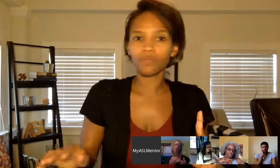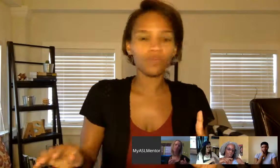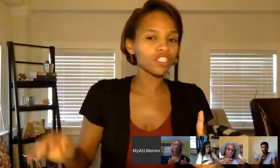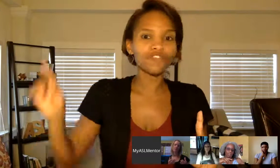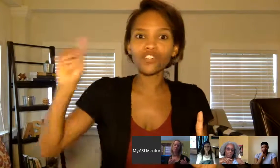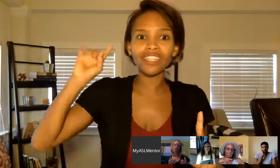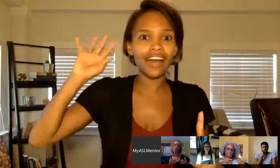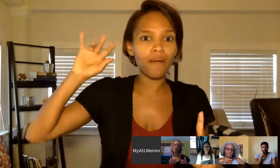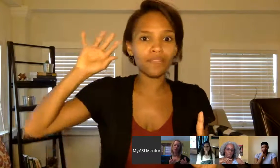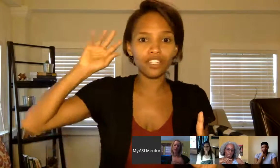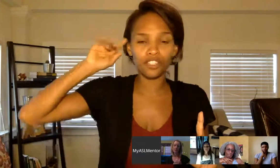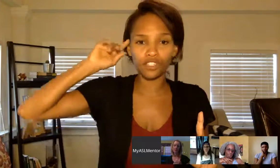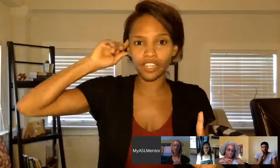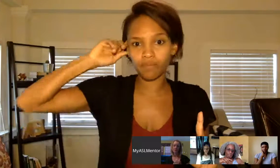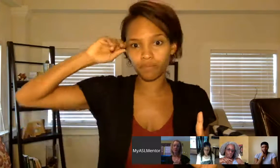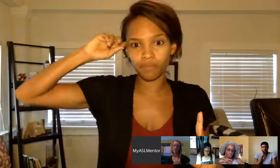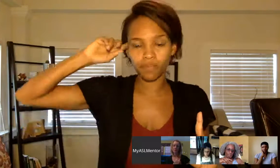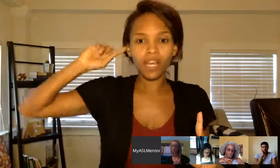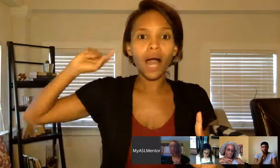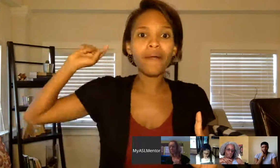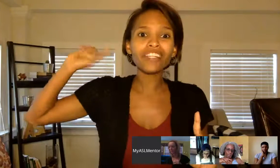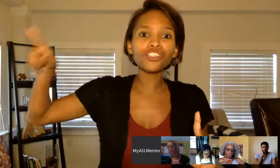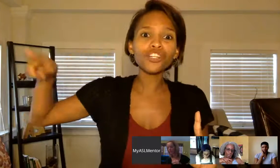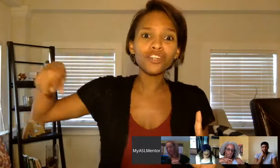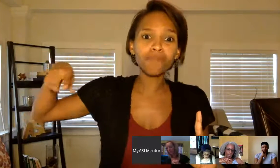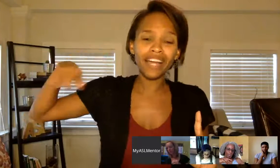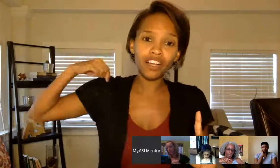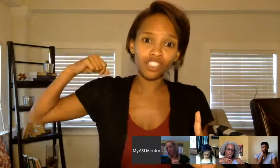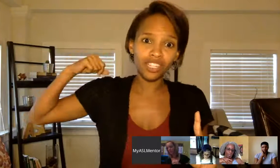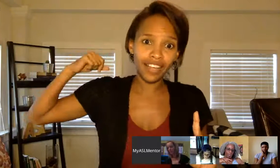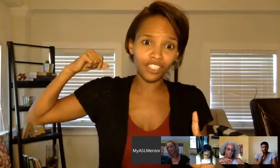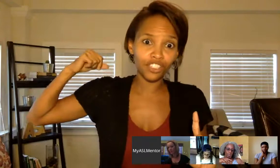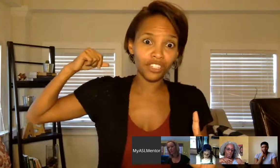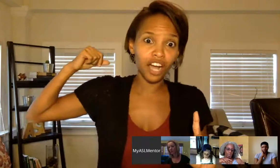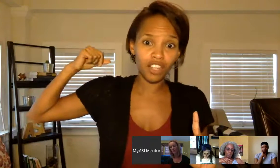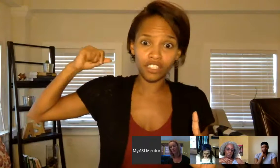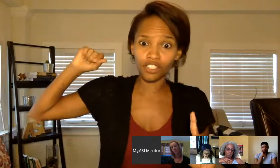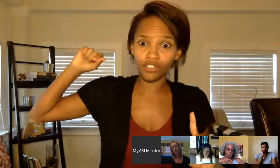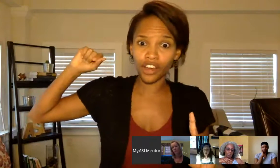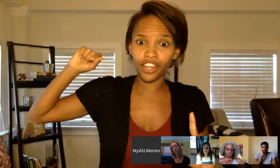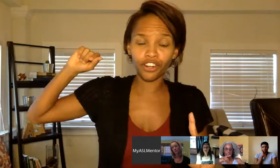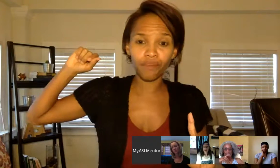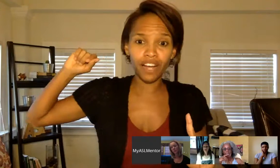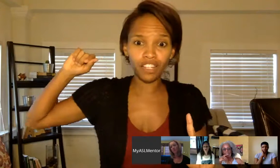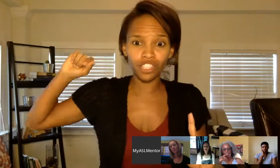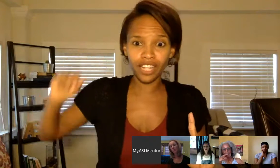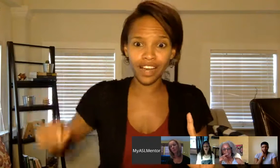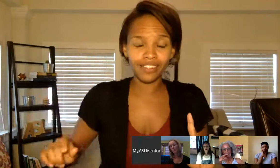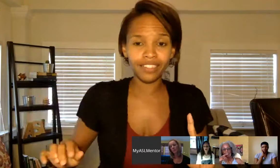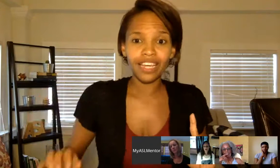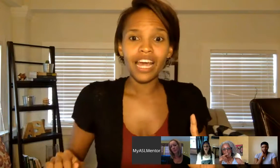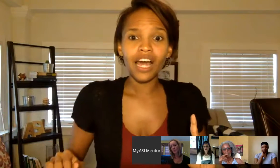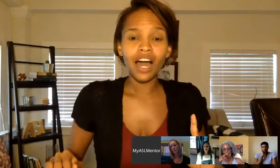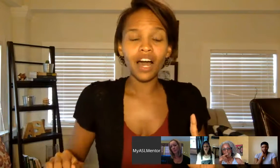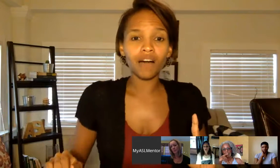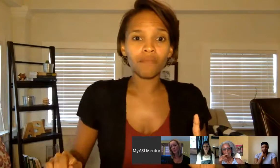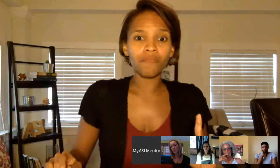Nope. What's the first thing that happens in her step? Imagine you're in biology class, you're in college, right? You're in biology class,